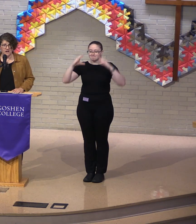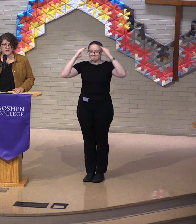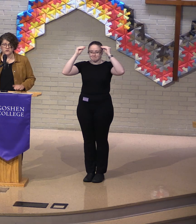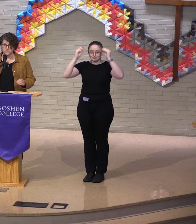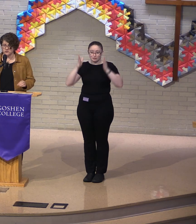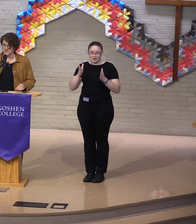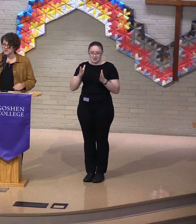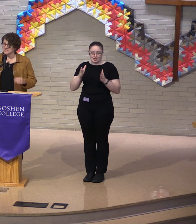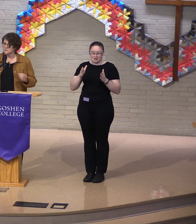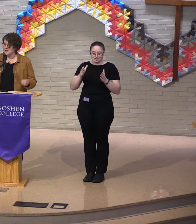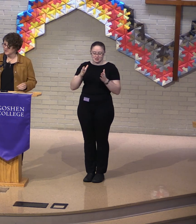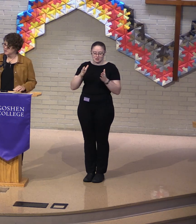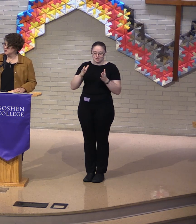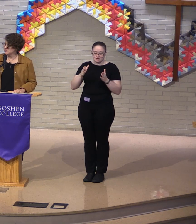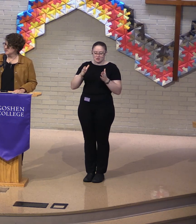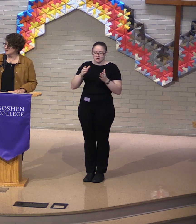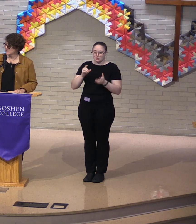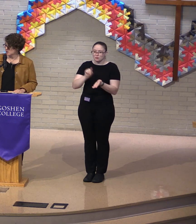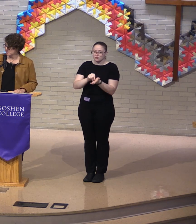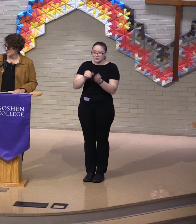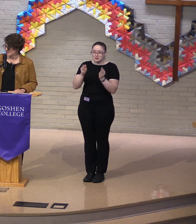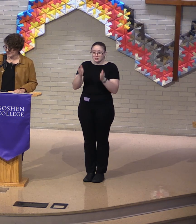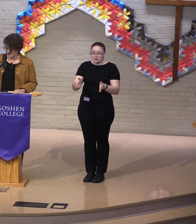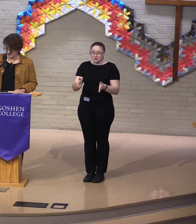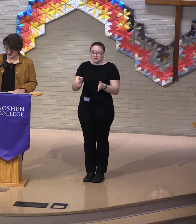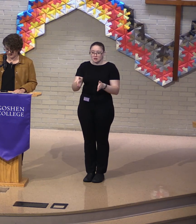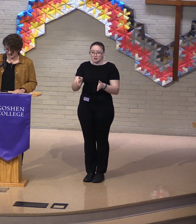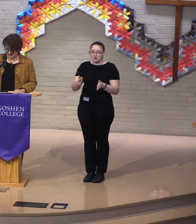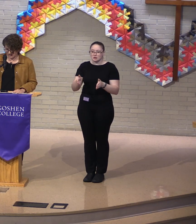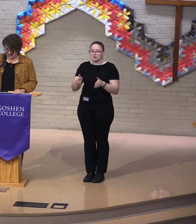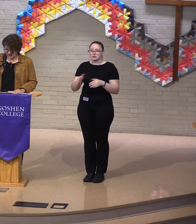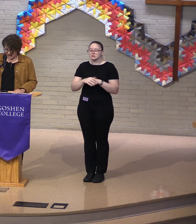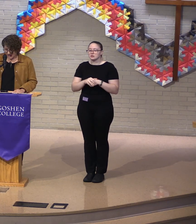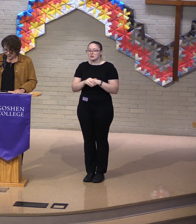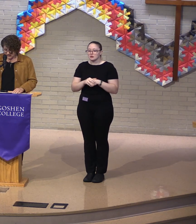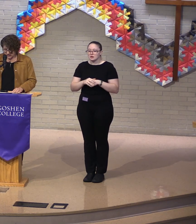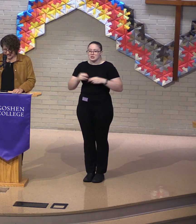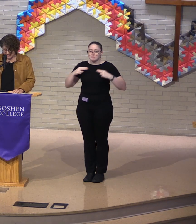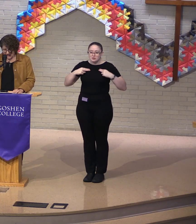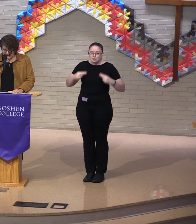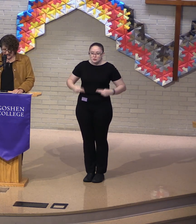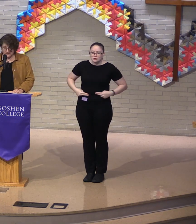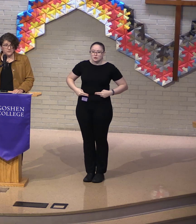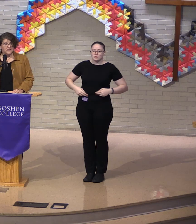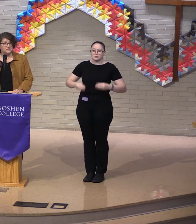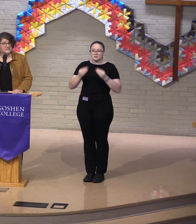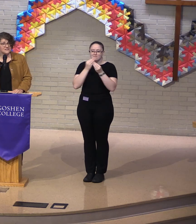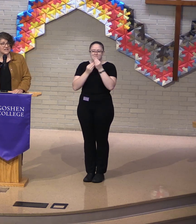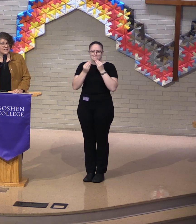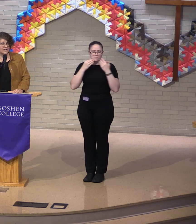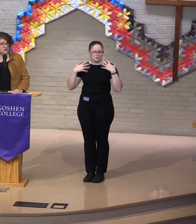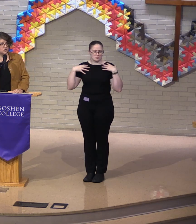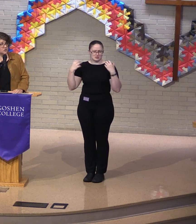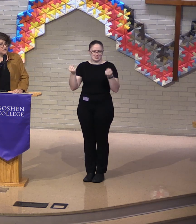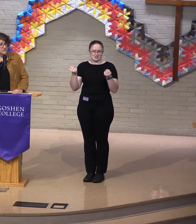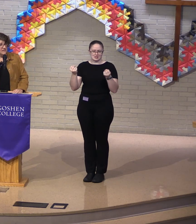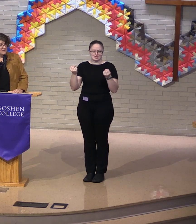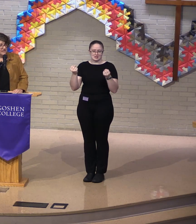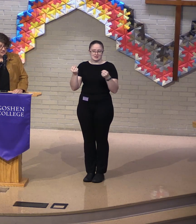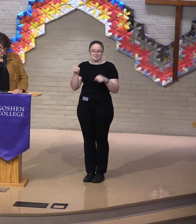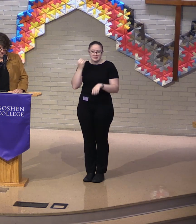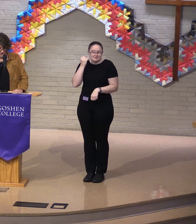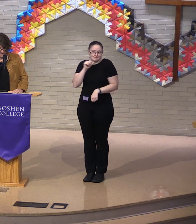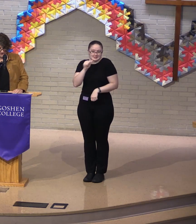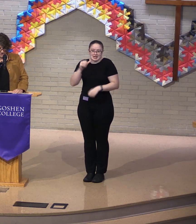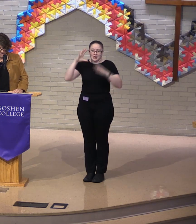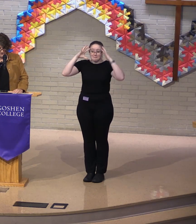focus on nutrition, malnutrition, and global public health. And when she is not fearlessly and joyfully